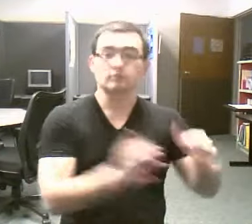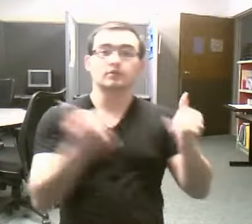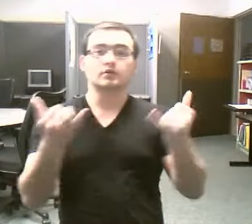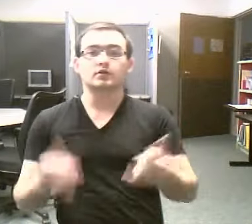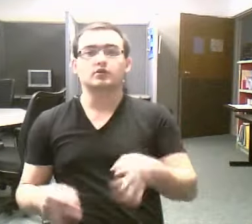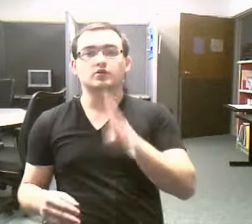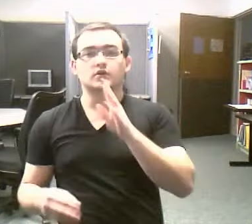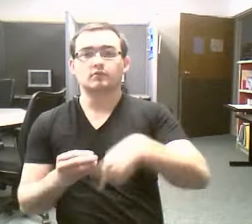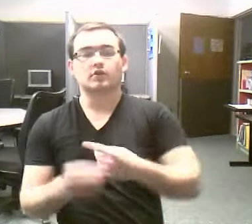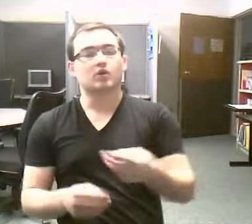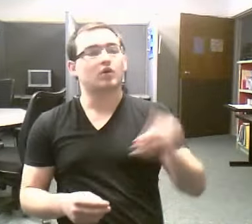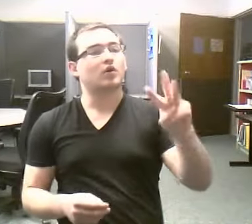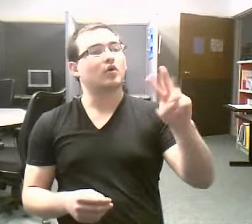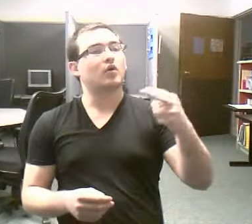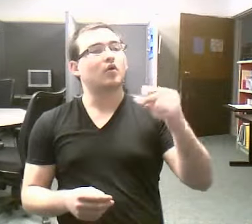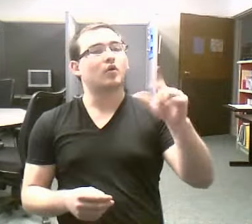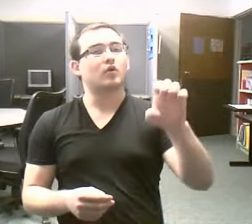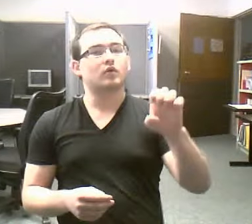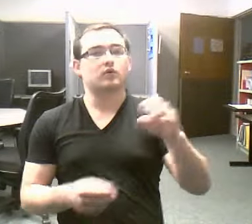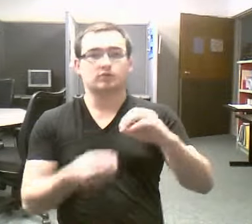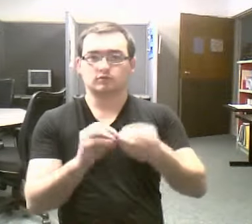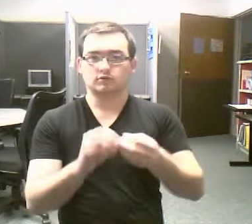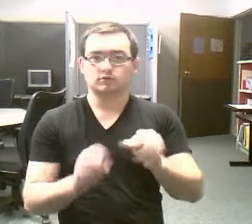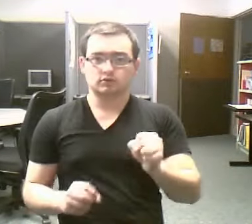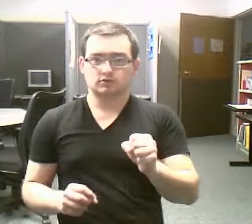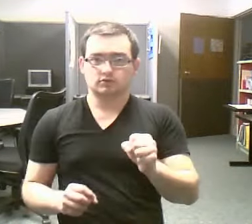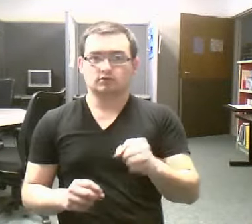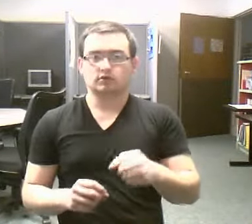All whole numbers are natural numbers